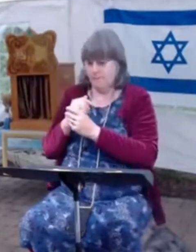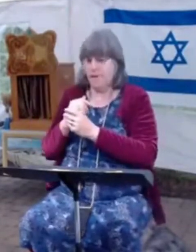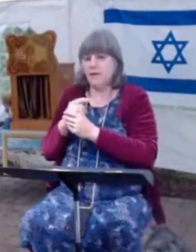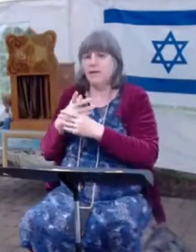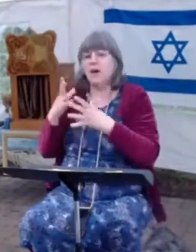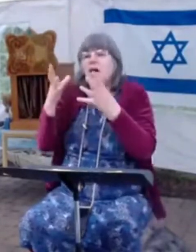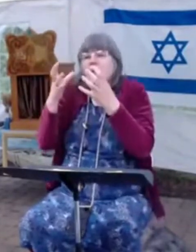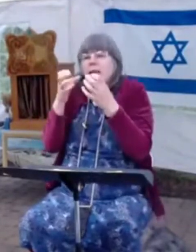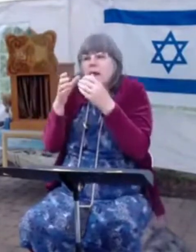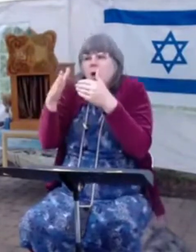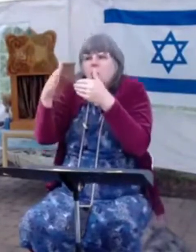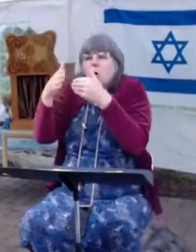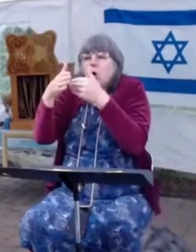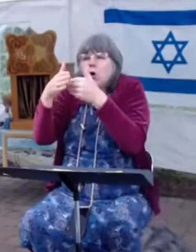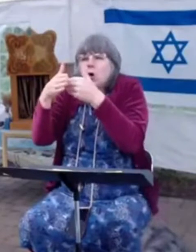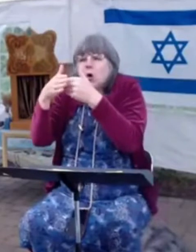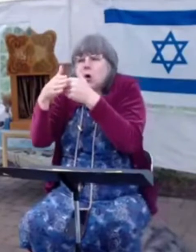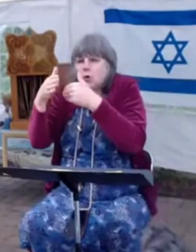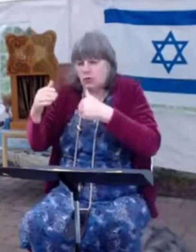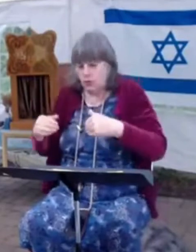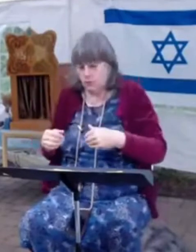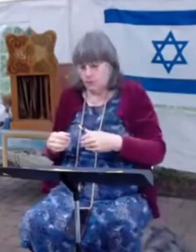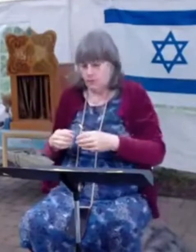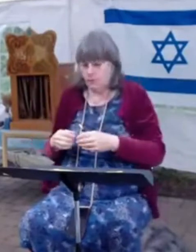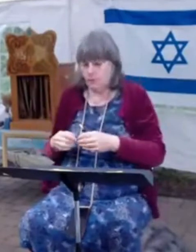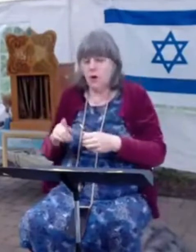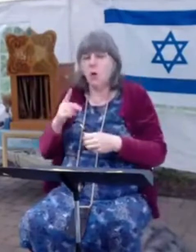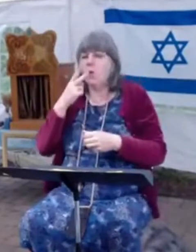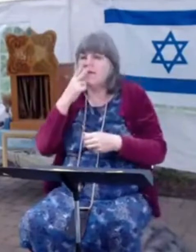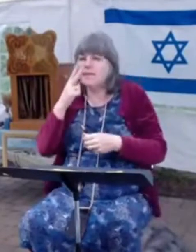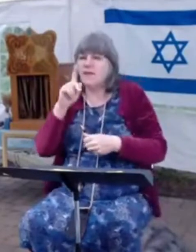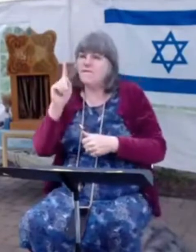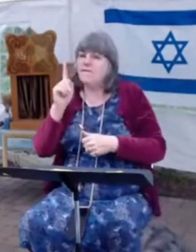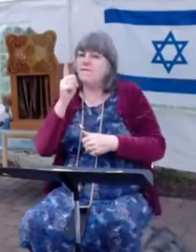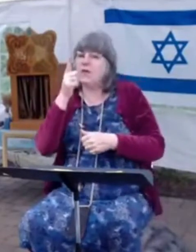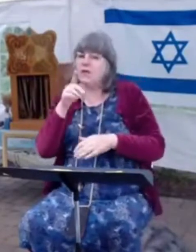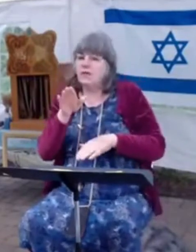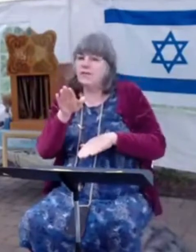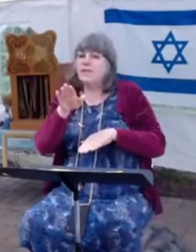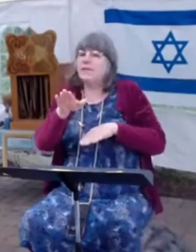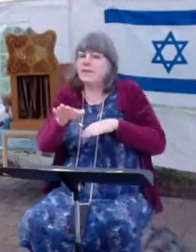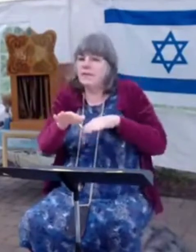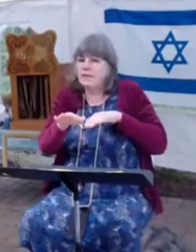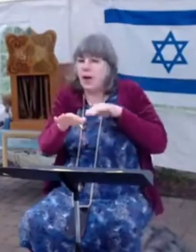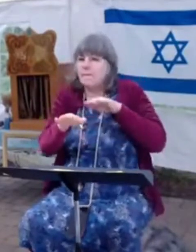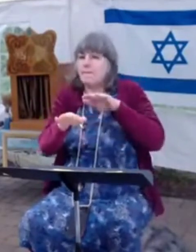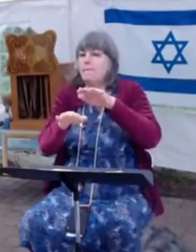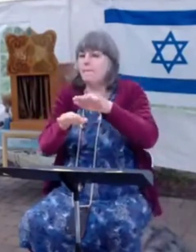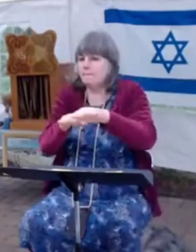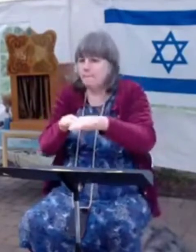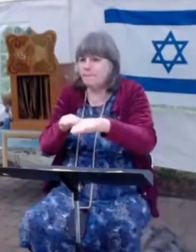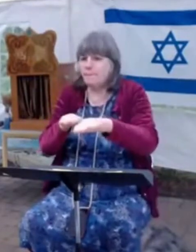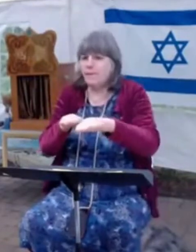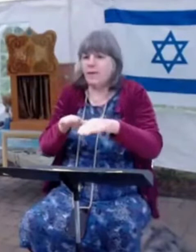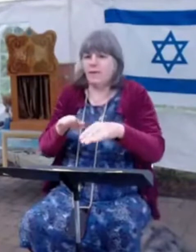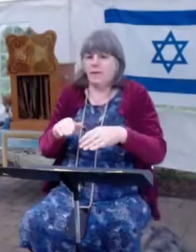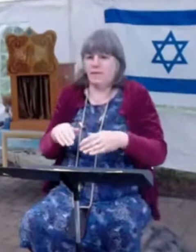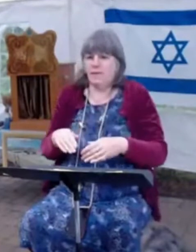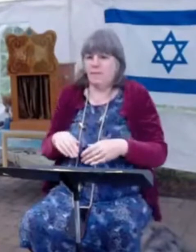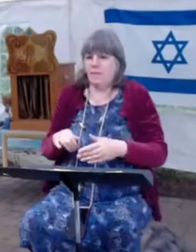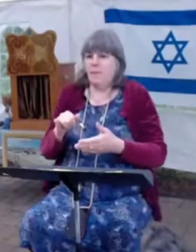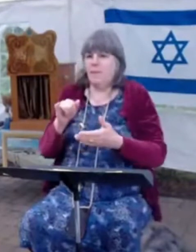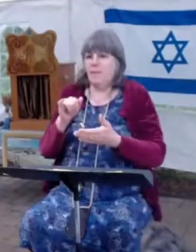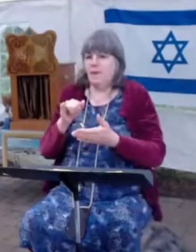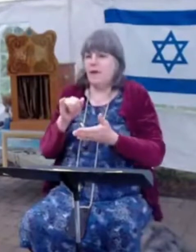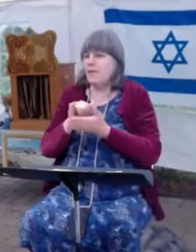drawing near. So we see the first step of the reestablishment of the good news of